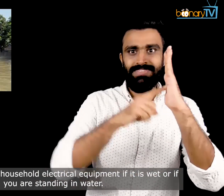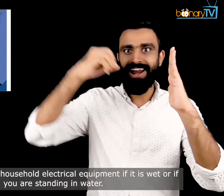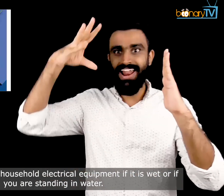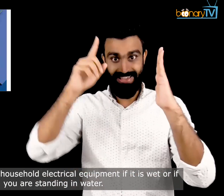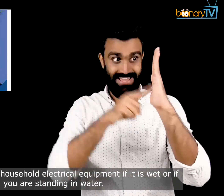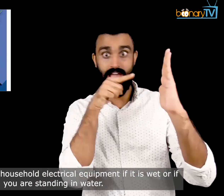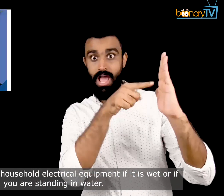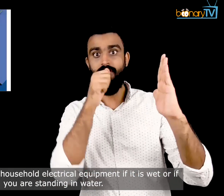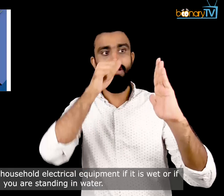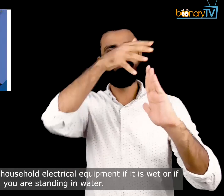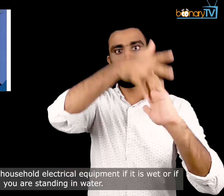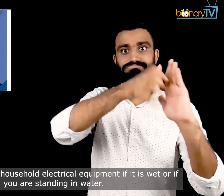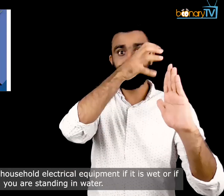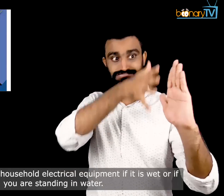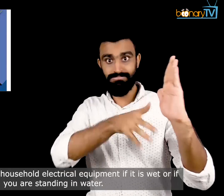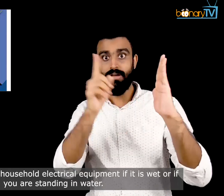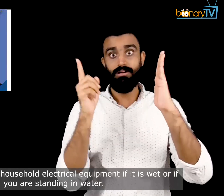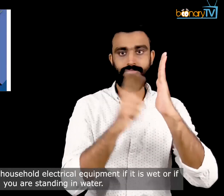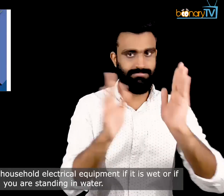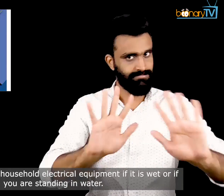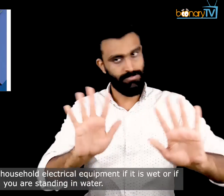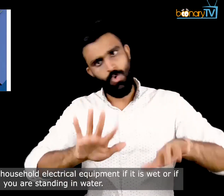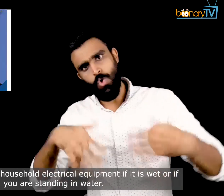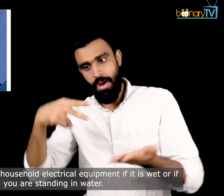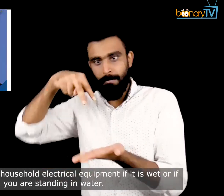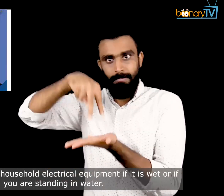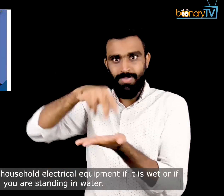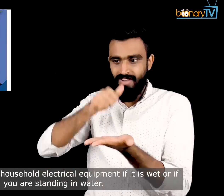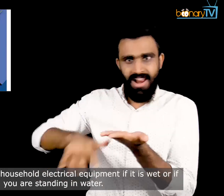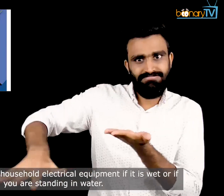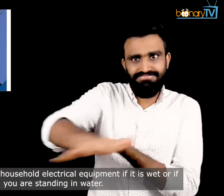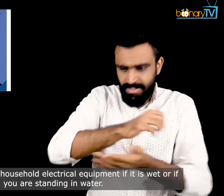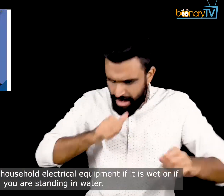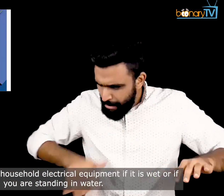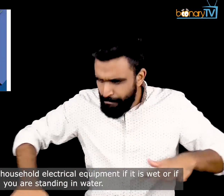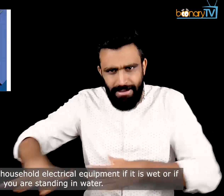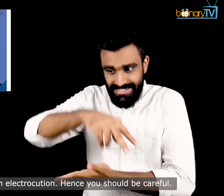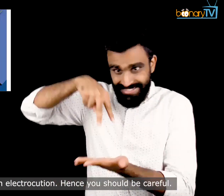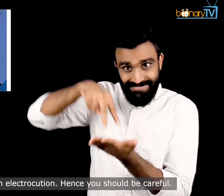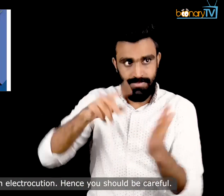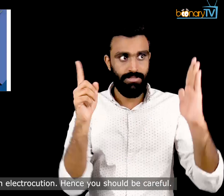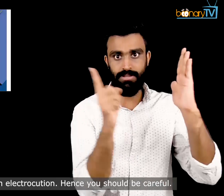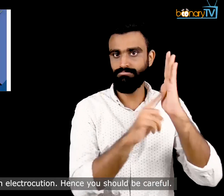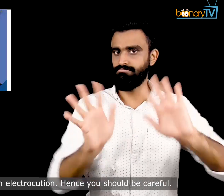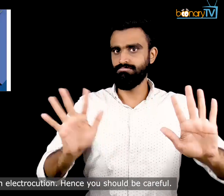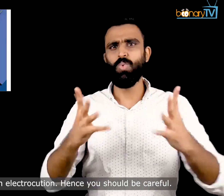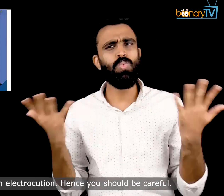electrical equipment if it is wet or if you are standing in water. It might cause